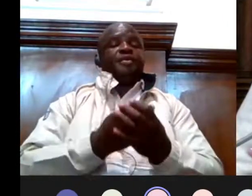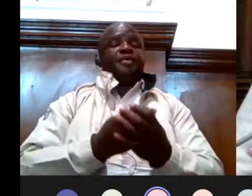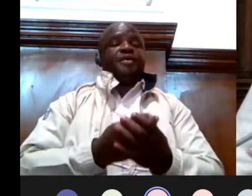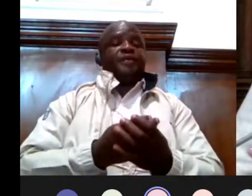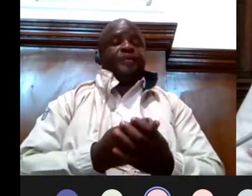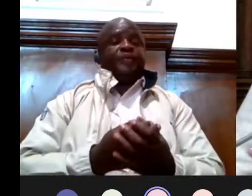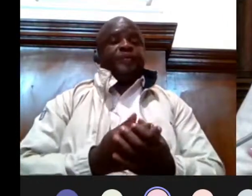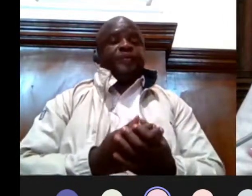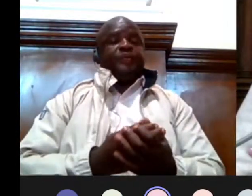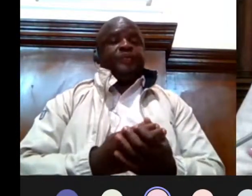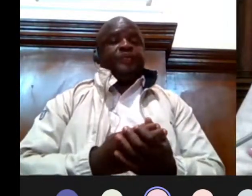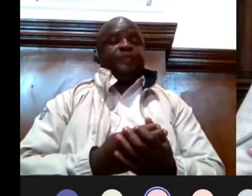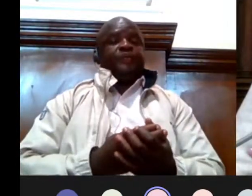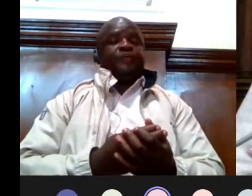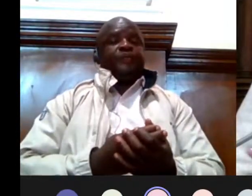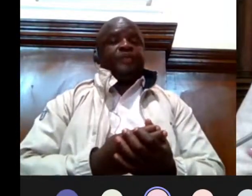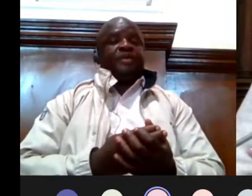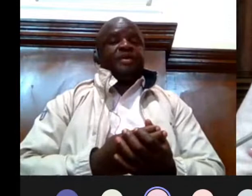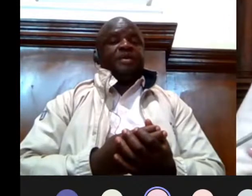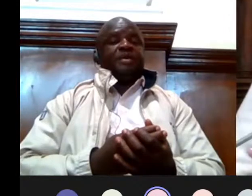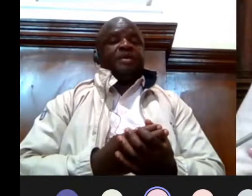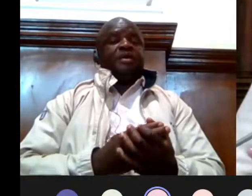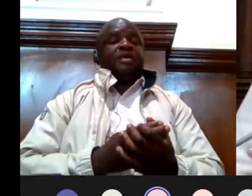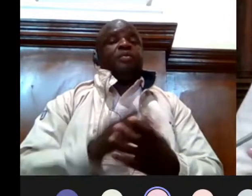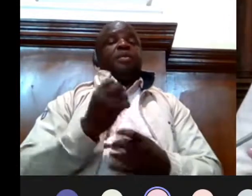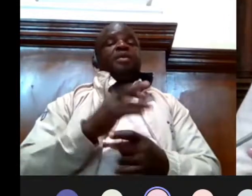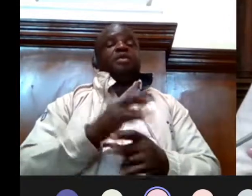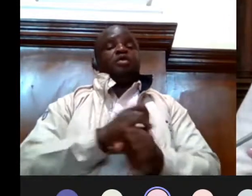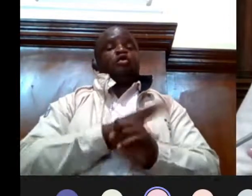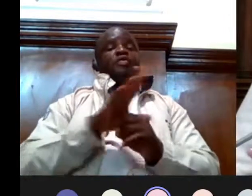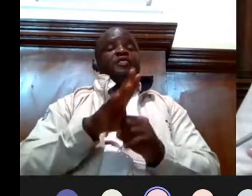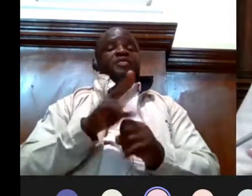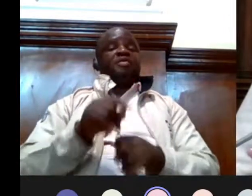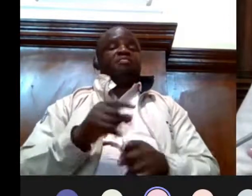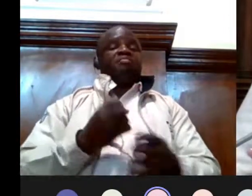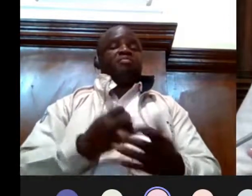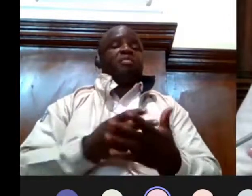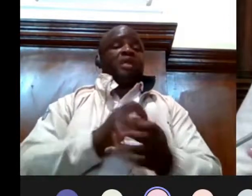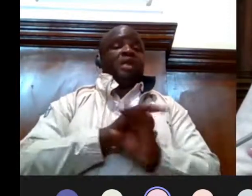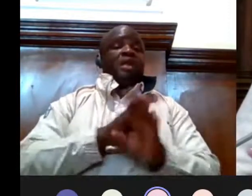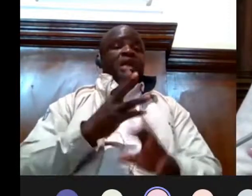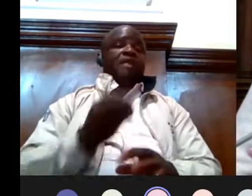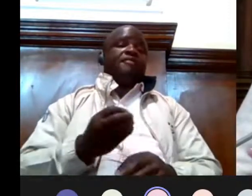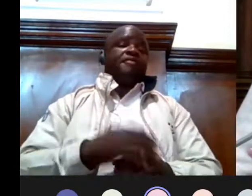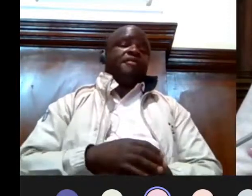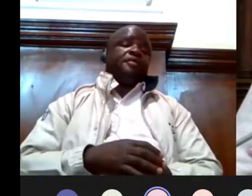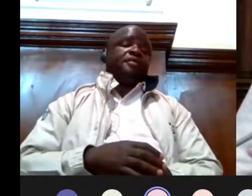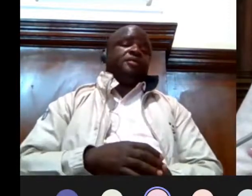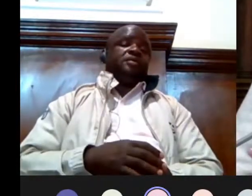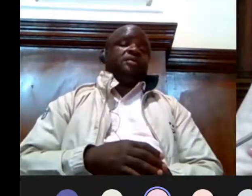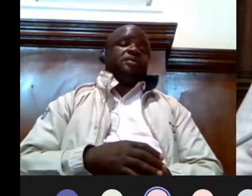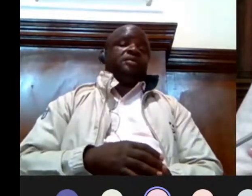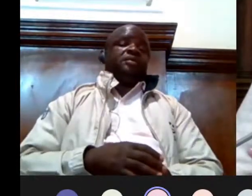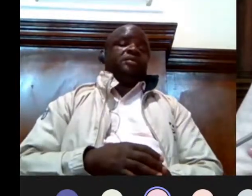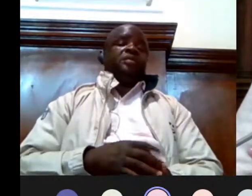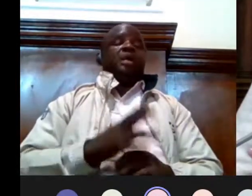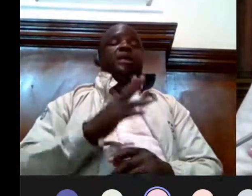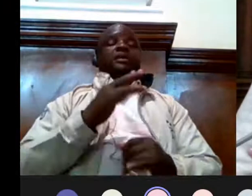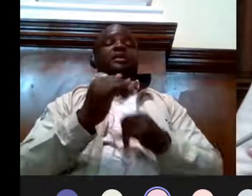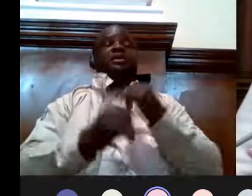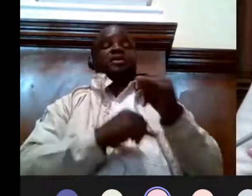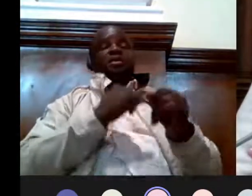With the outbreak of COVID-19, it is clear that the international solidarity